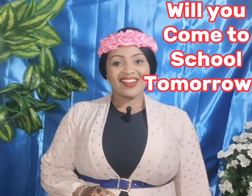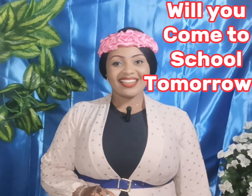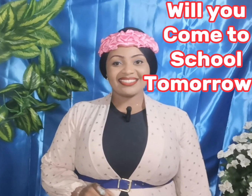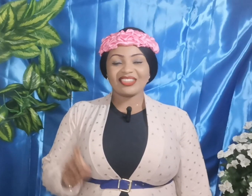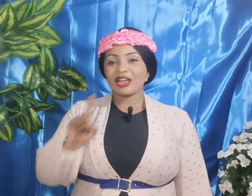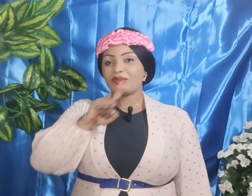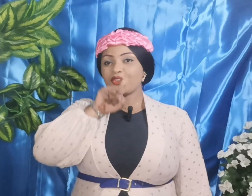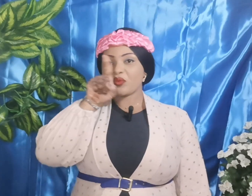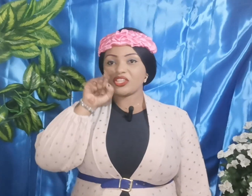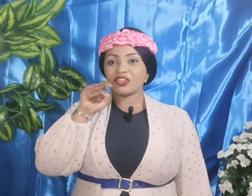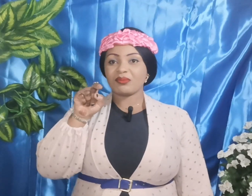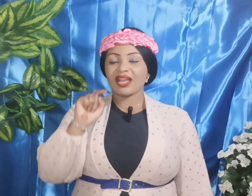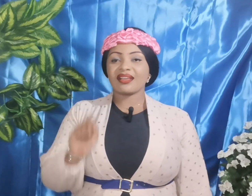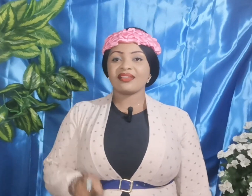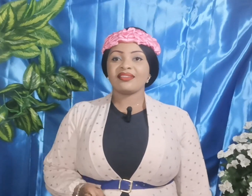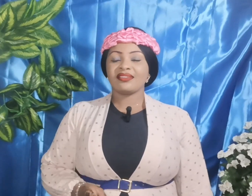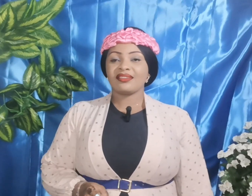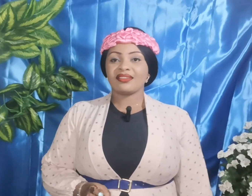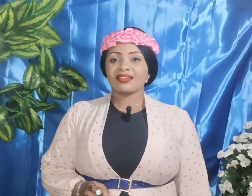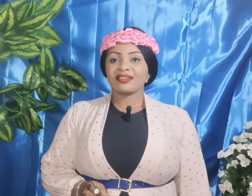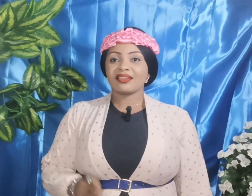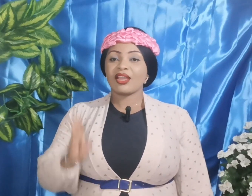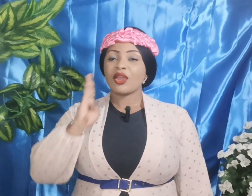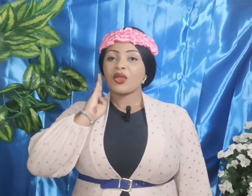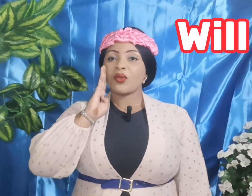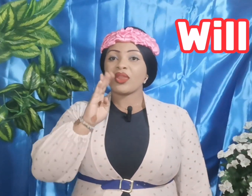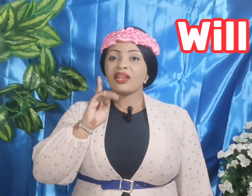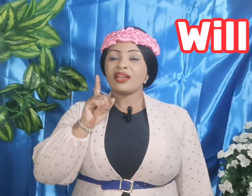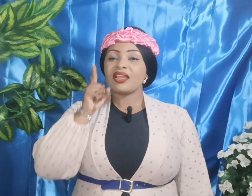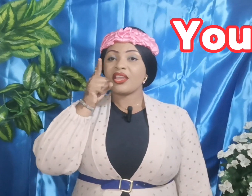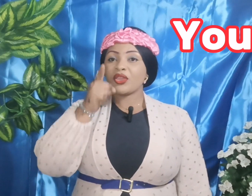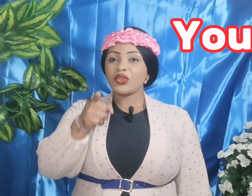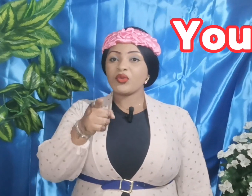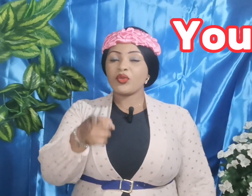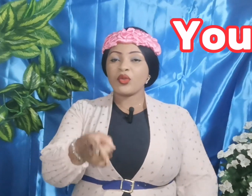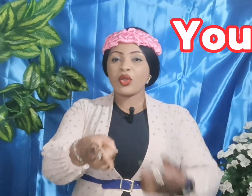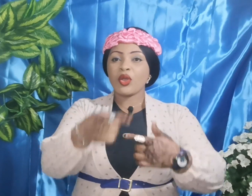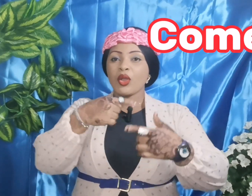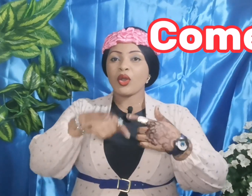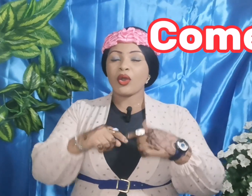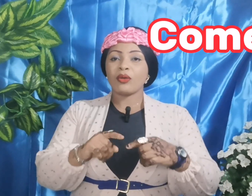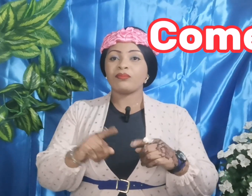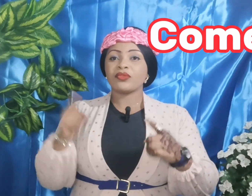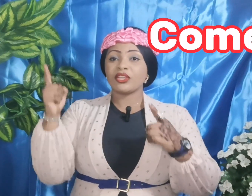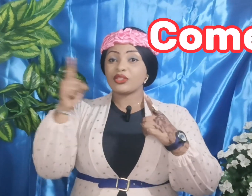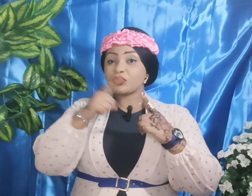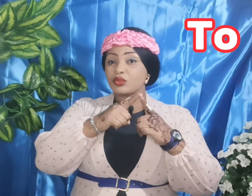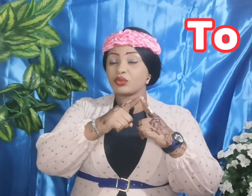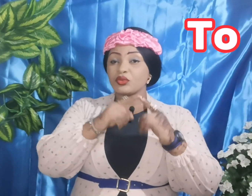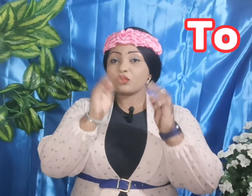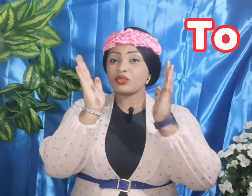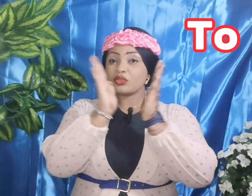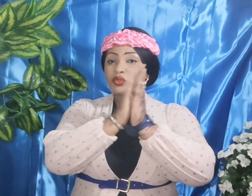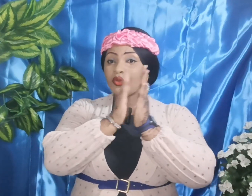Right? You can put your question mark. Will you come to school